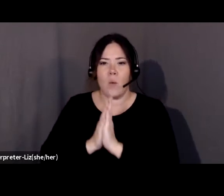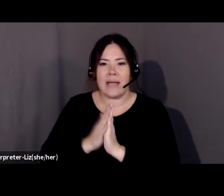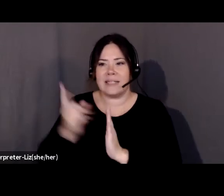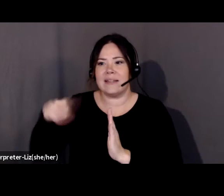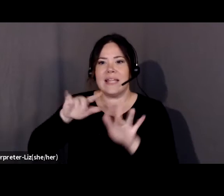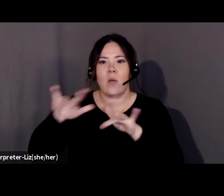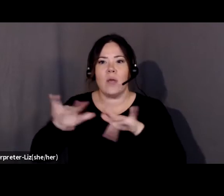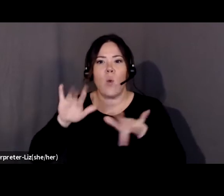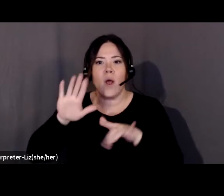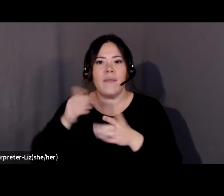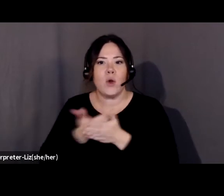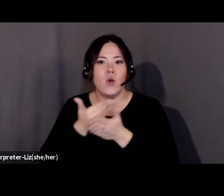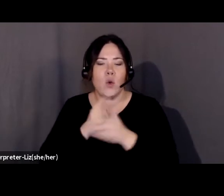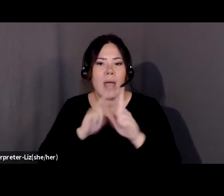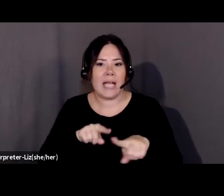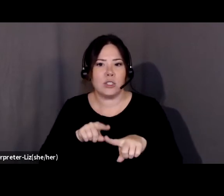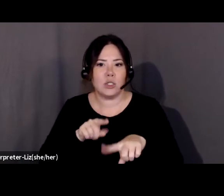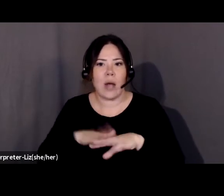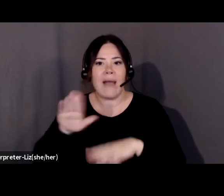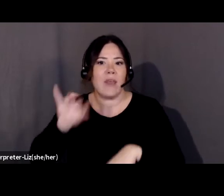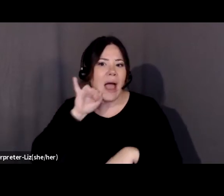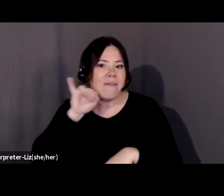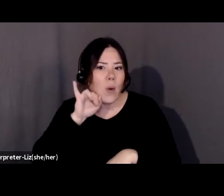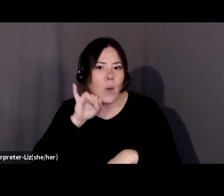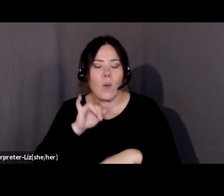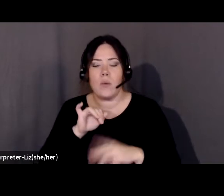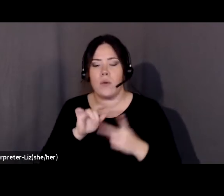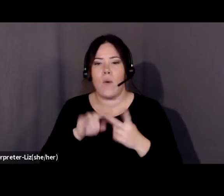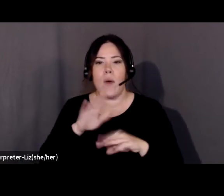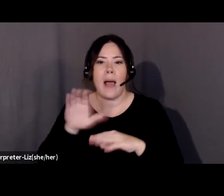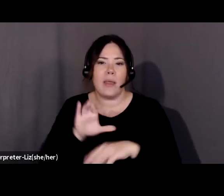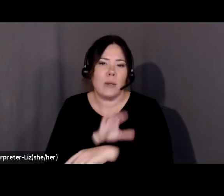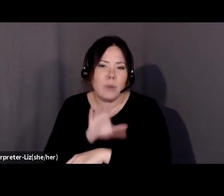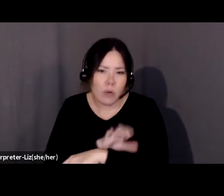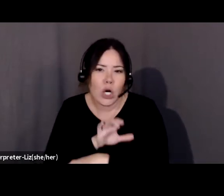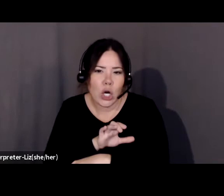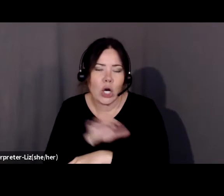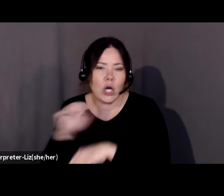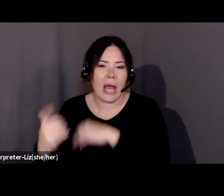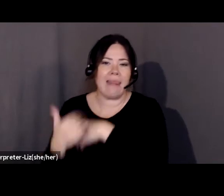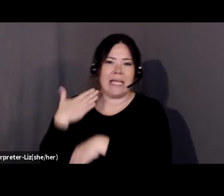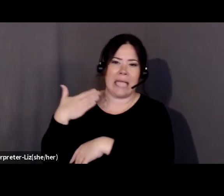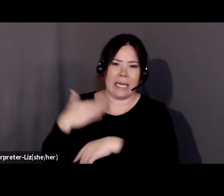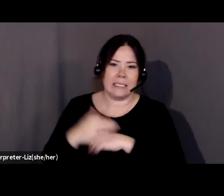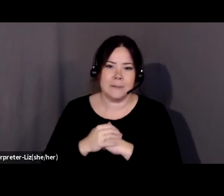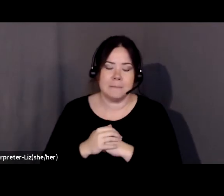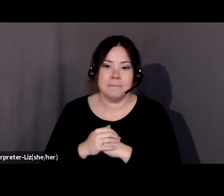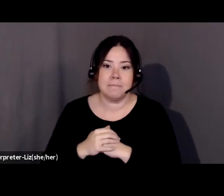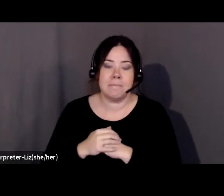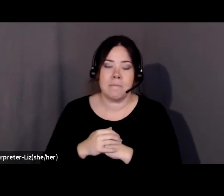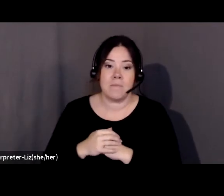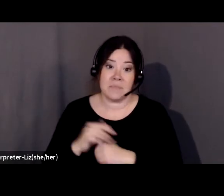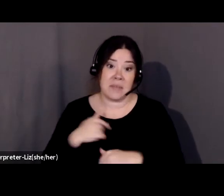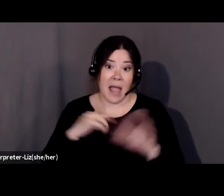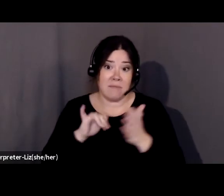new answers on their iPhones or on their computer and then send it to you. I've absolutely done